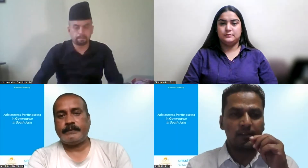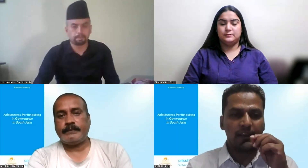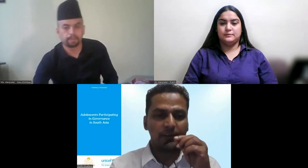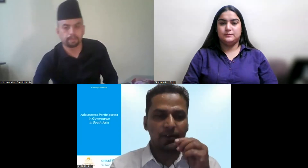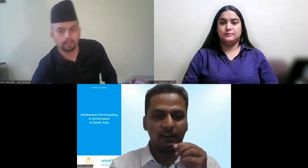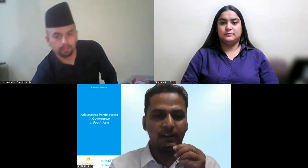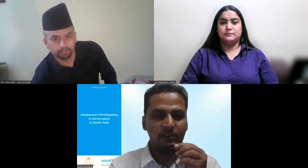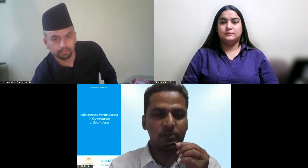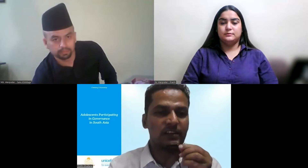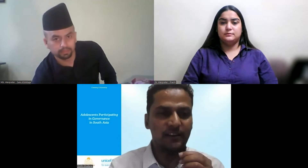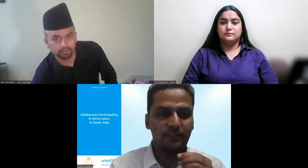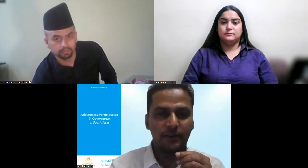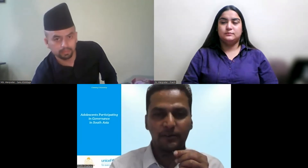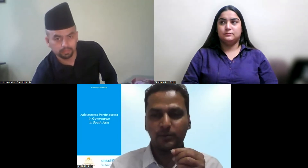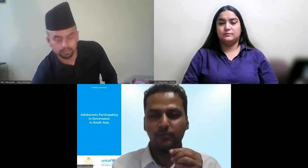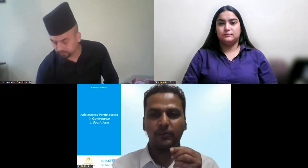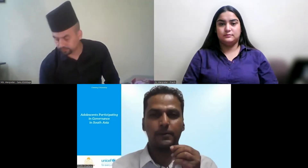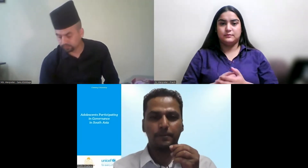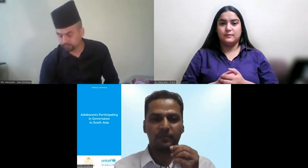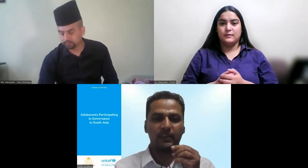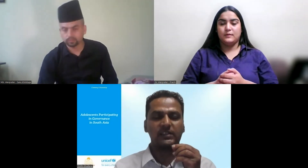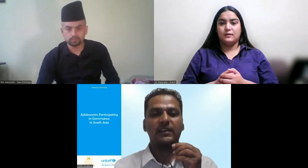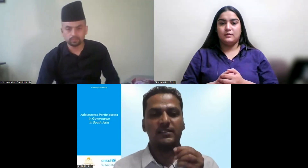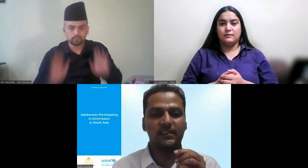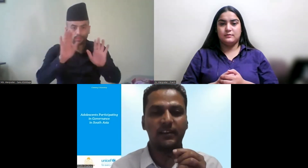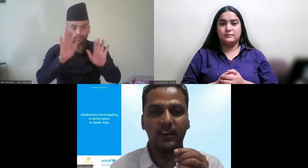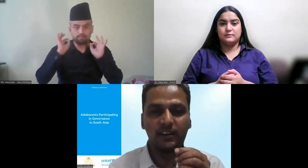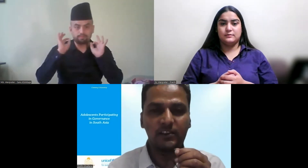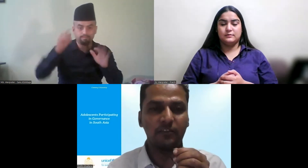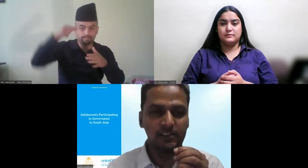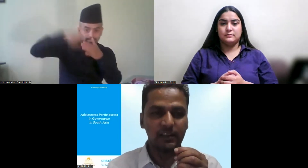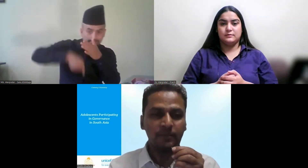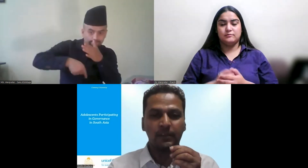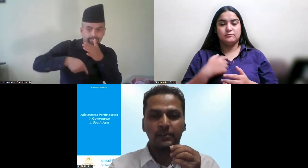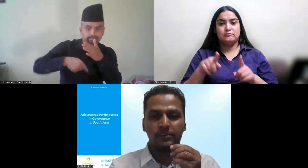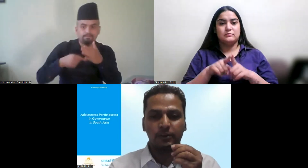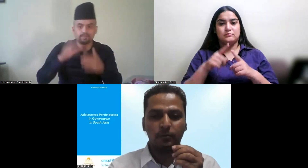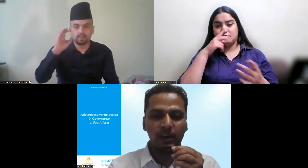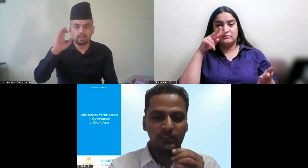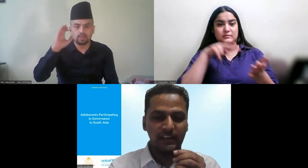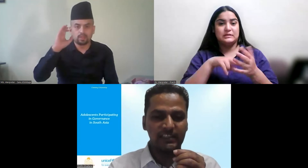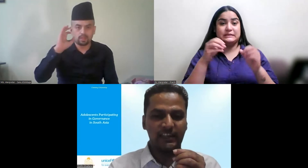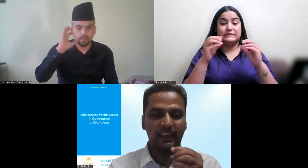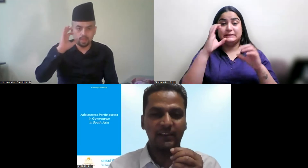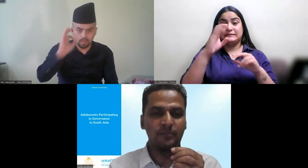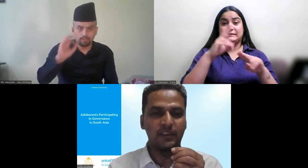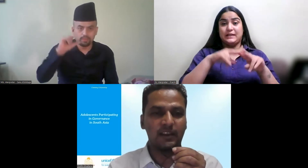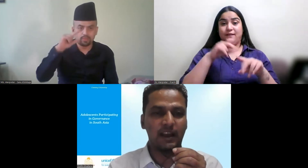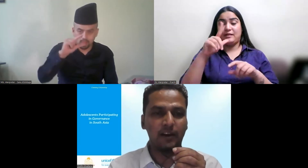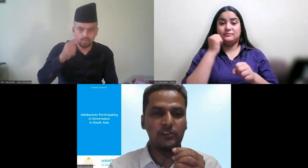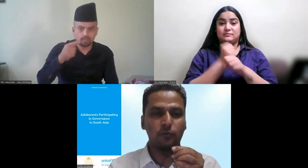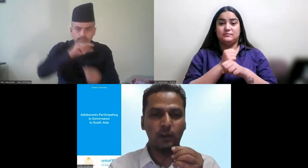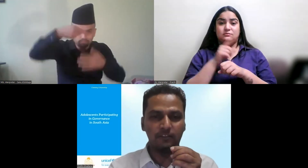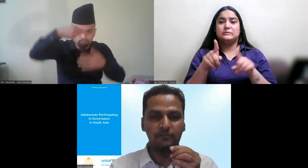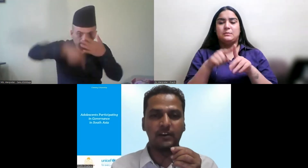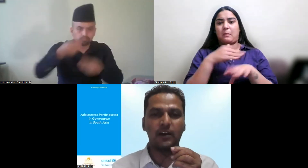Thank you, Ashokji, for your wonderful insights regarding CFLG. So without any delay, I'd